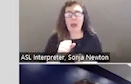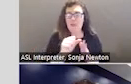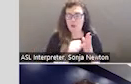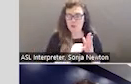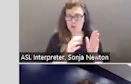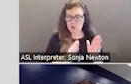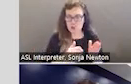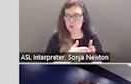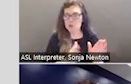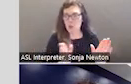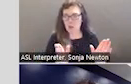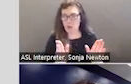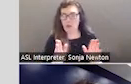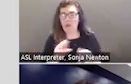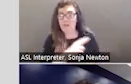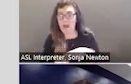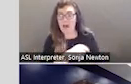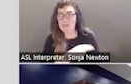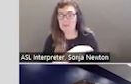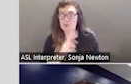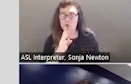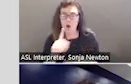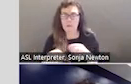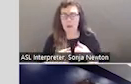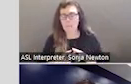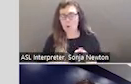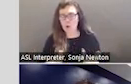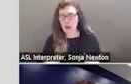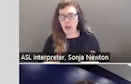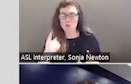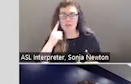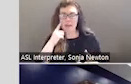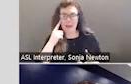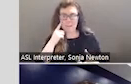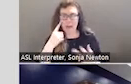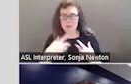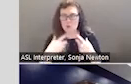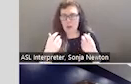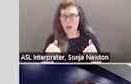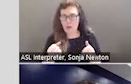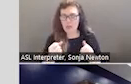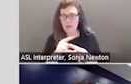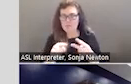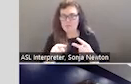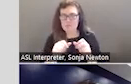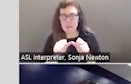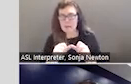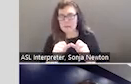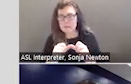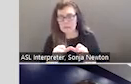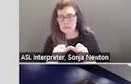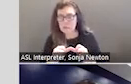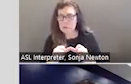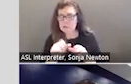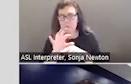talk about health worker burnout and mental well-being. So that continues the very